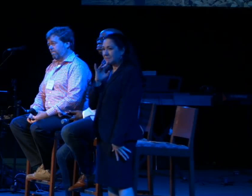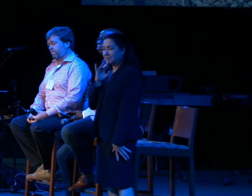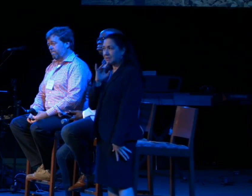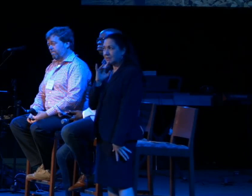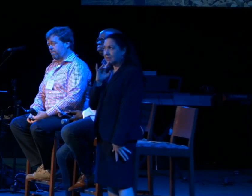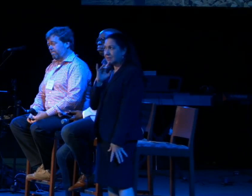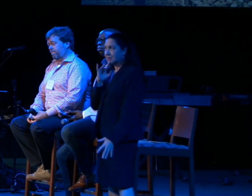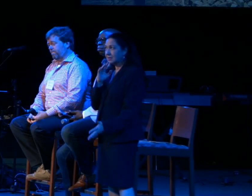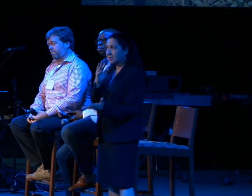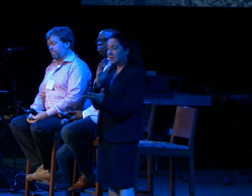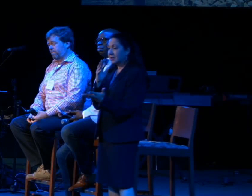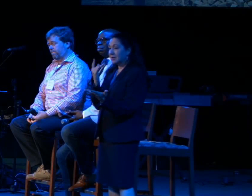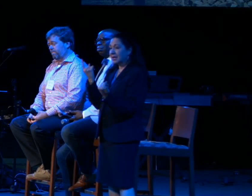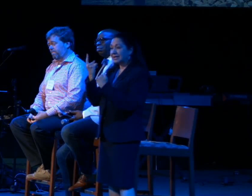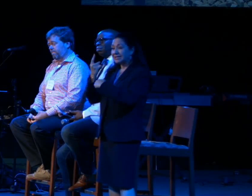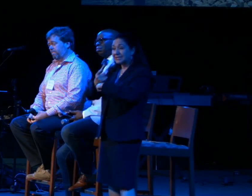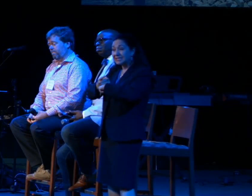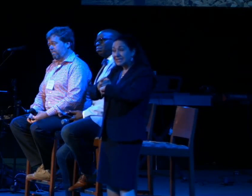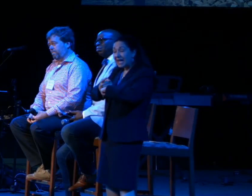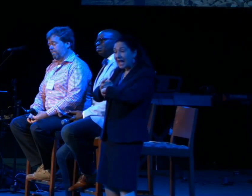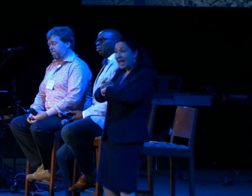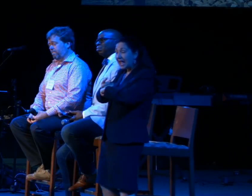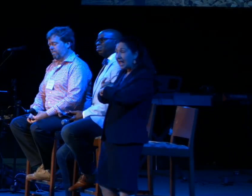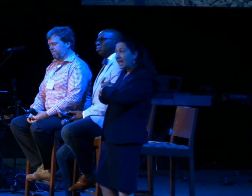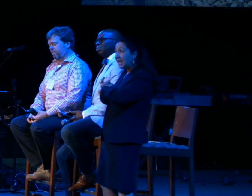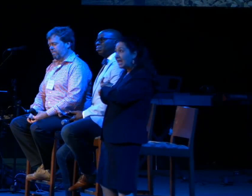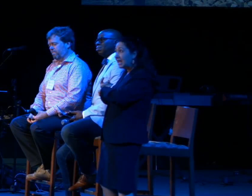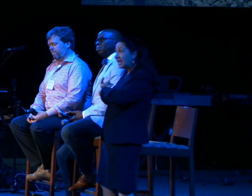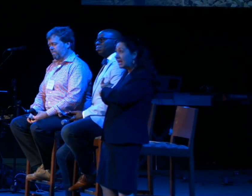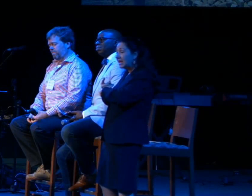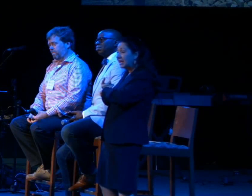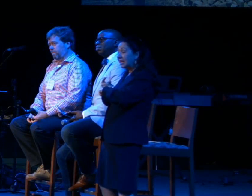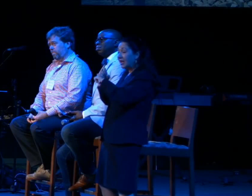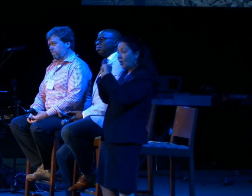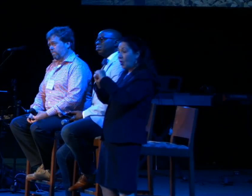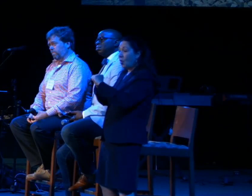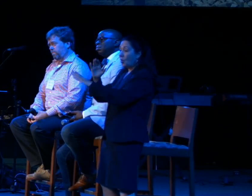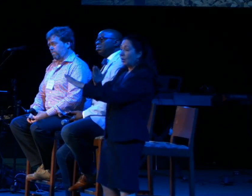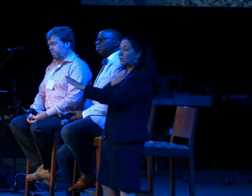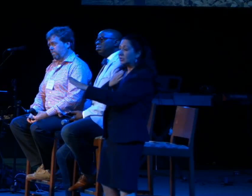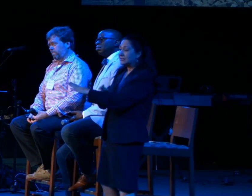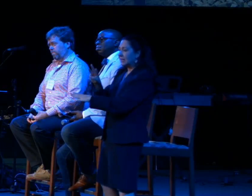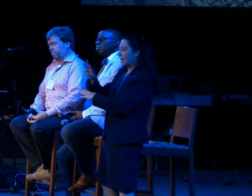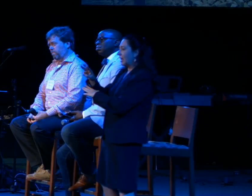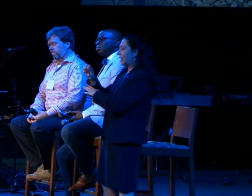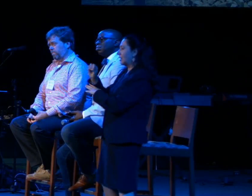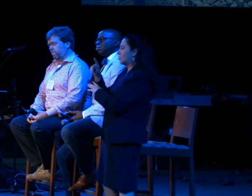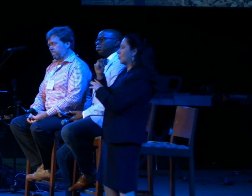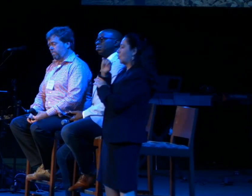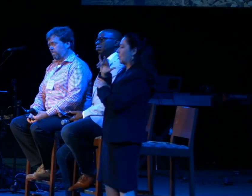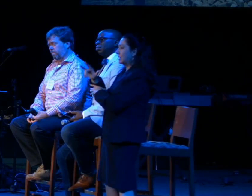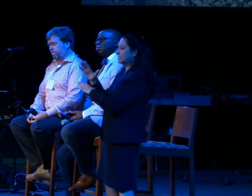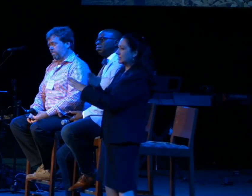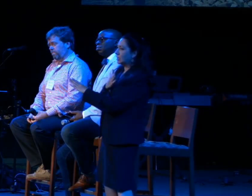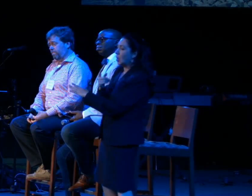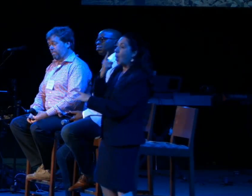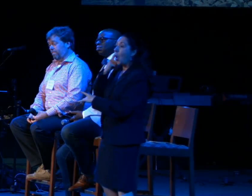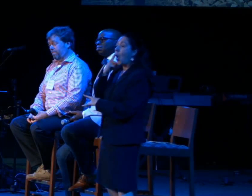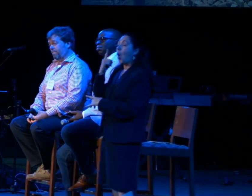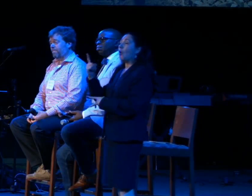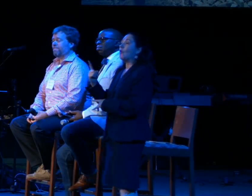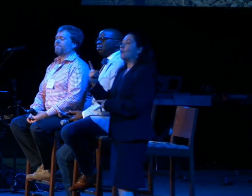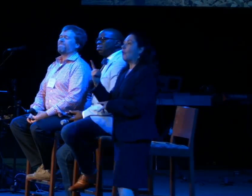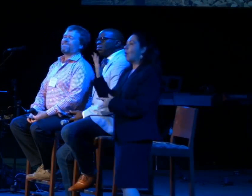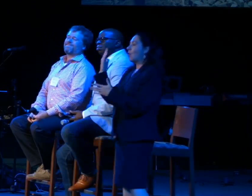Today, could we even pray together by singing that great Wesleyan chorus? Oh, for